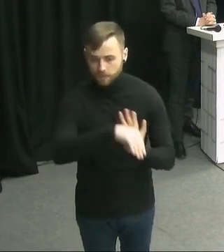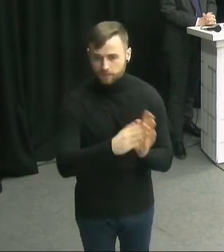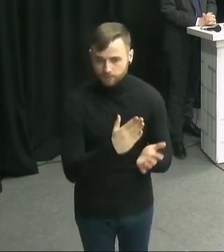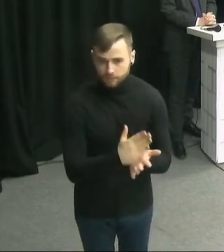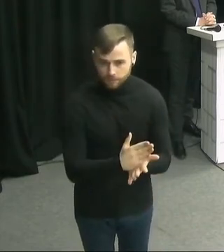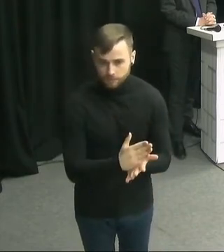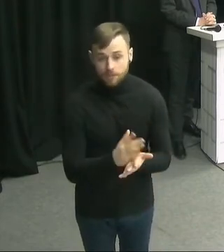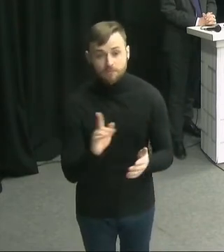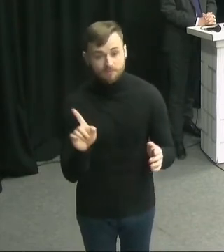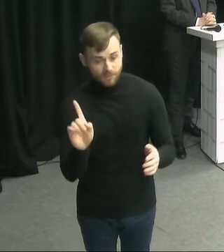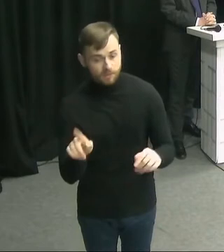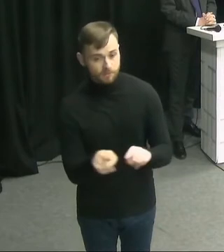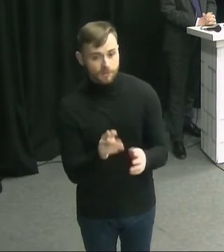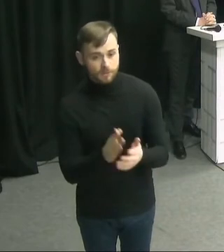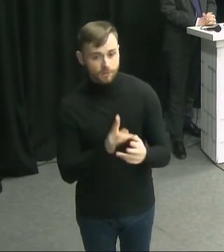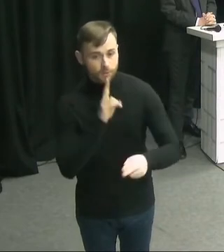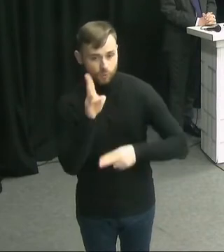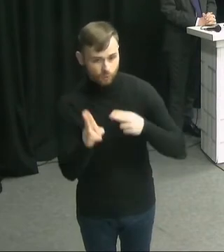like. So, for example,